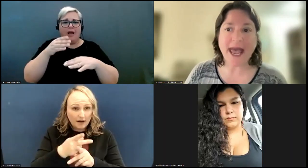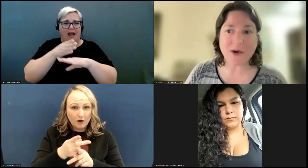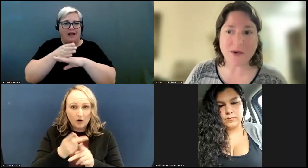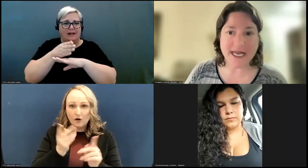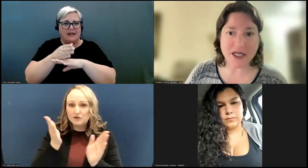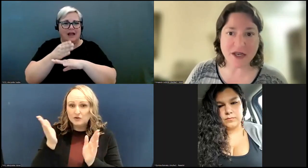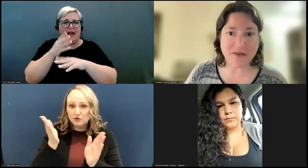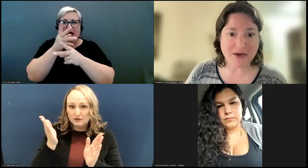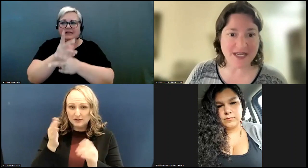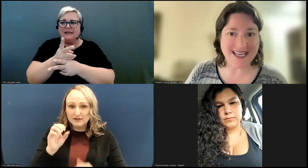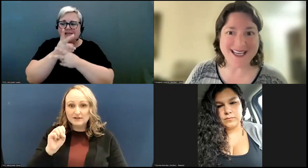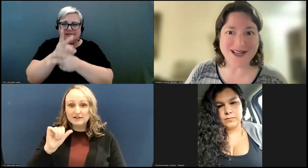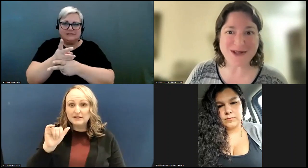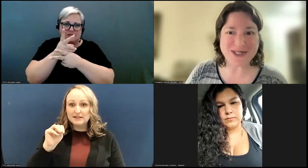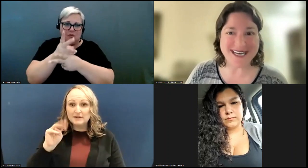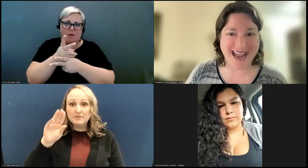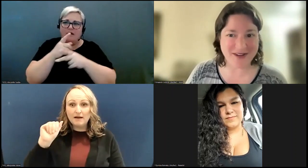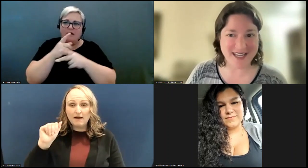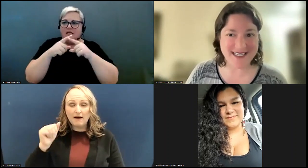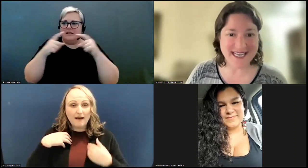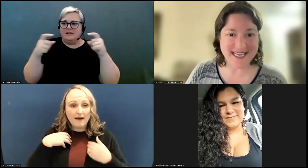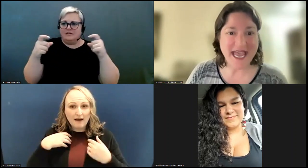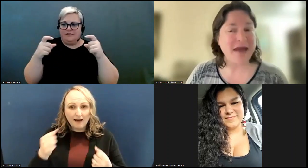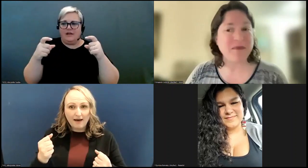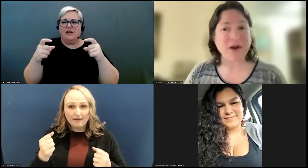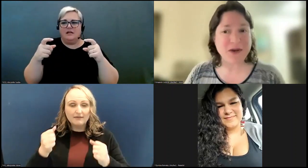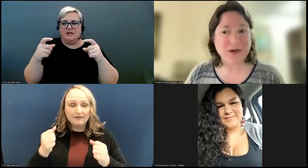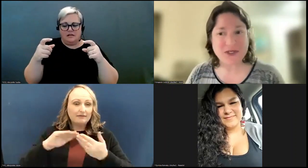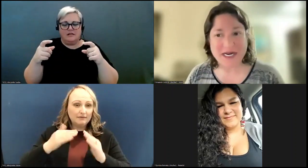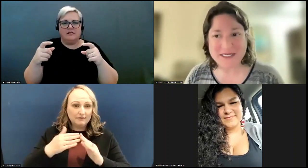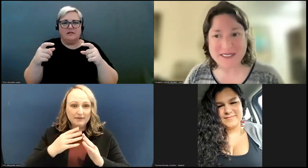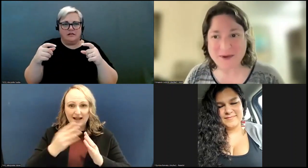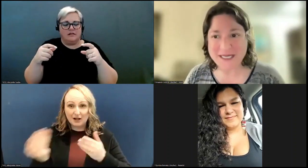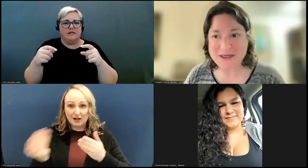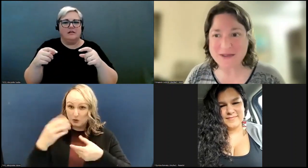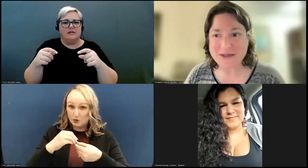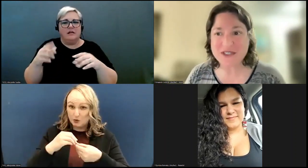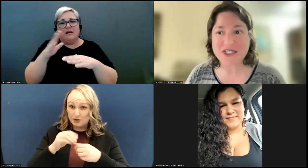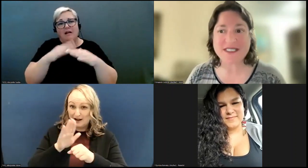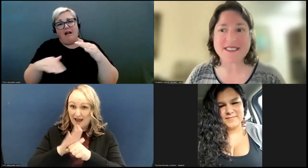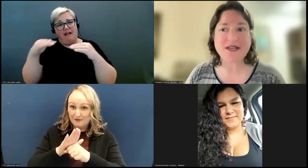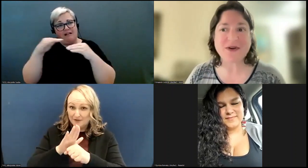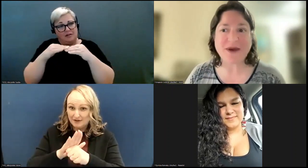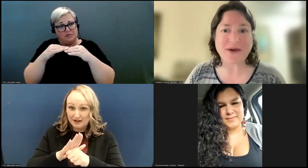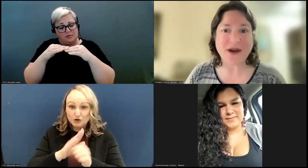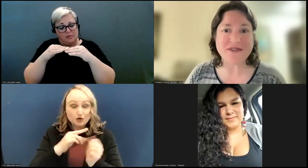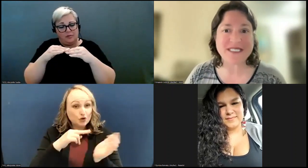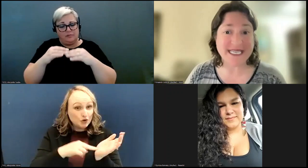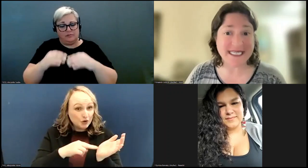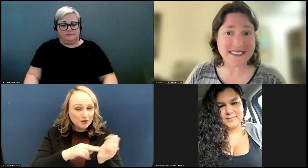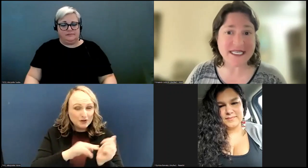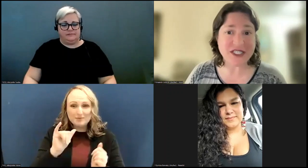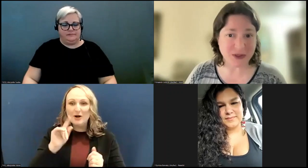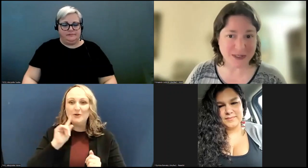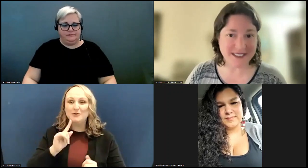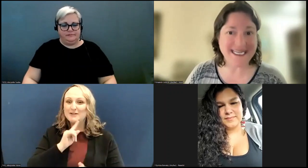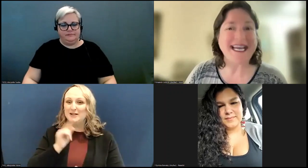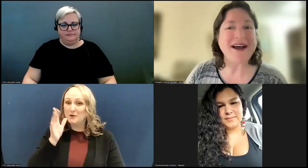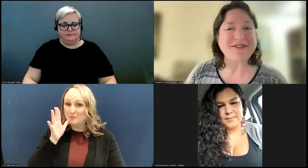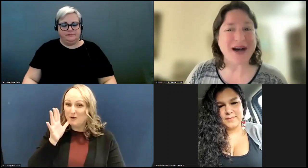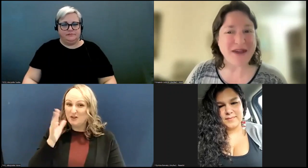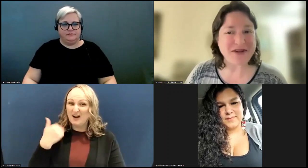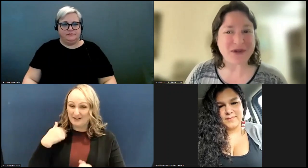health, equity, and community inclusion advocate. And beyond her training as a practical nurse, she is a single mother of 6